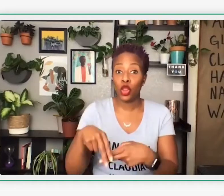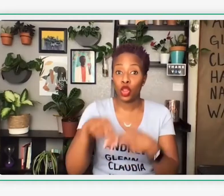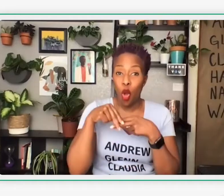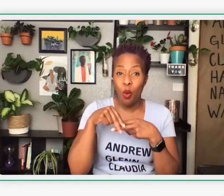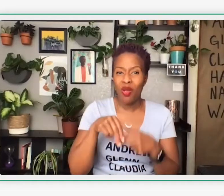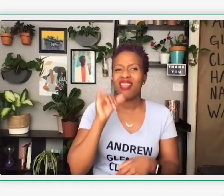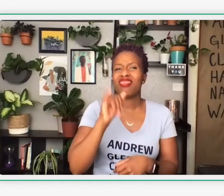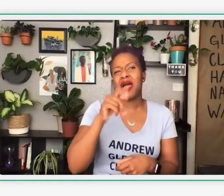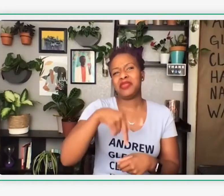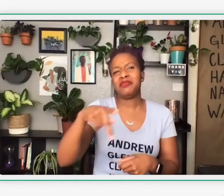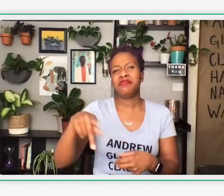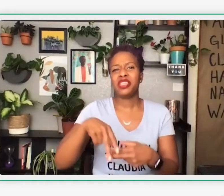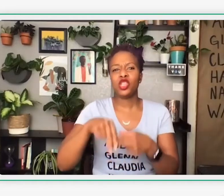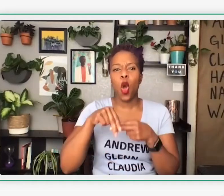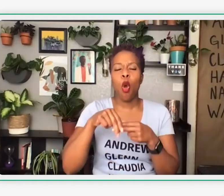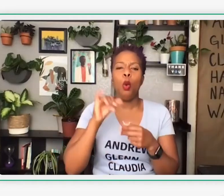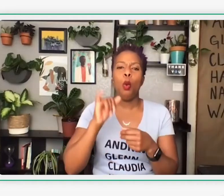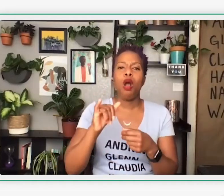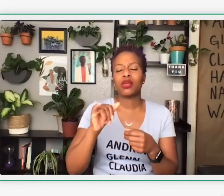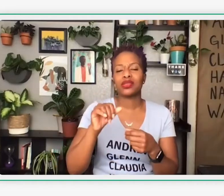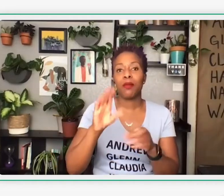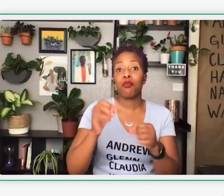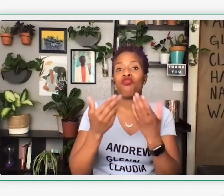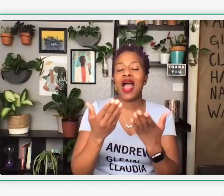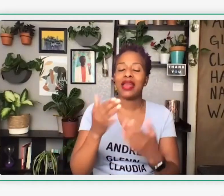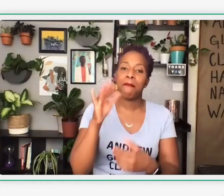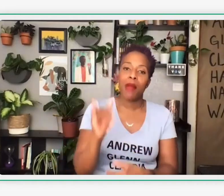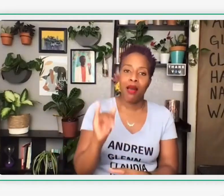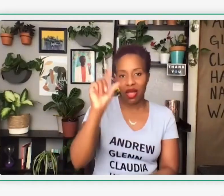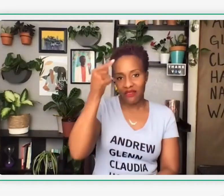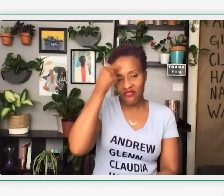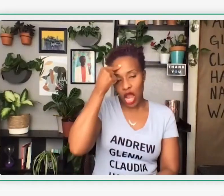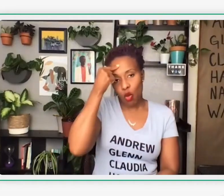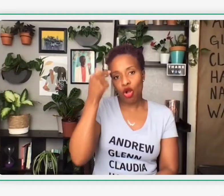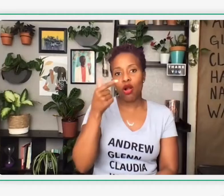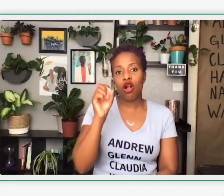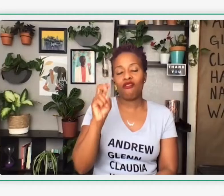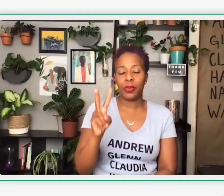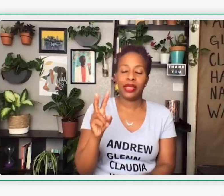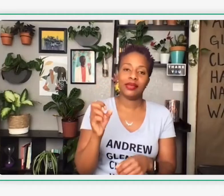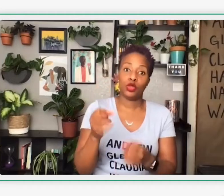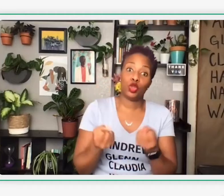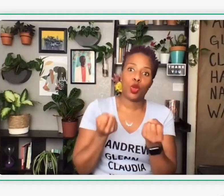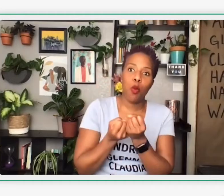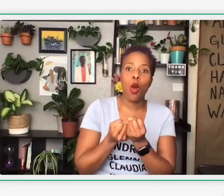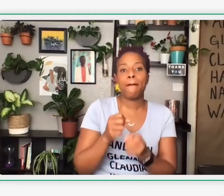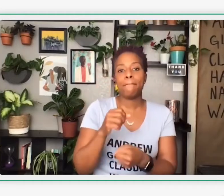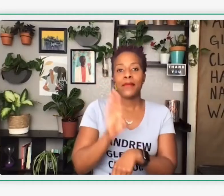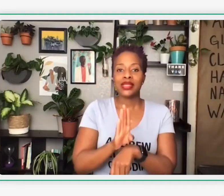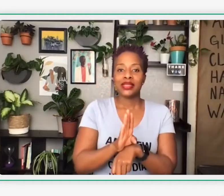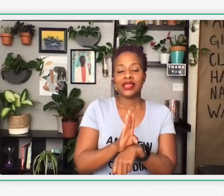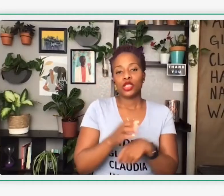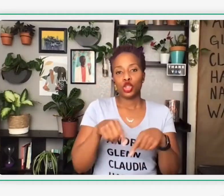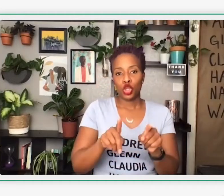like the PPP loan, the Paycheck Protection Program. That loan was provided by the federal government to